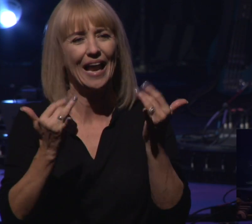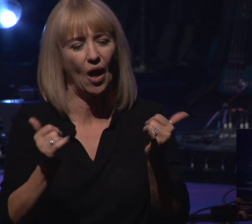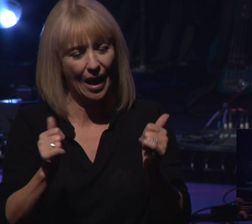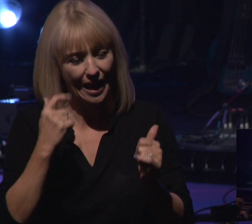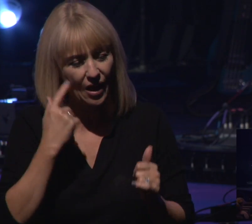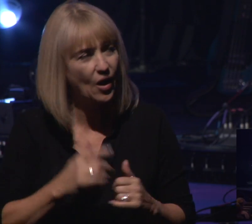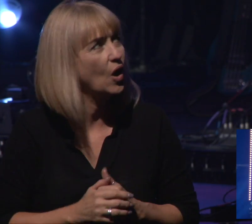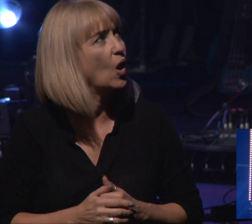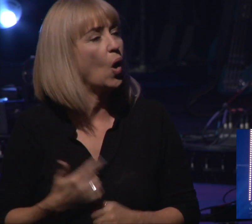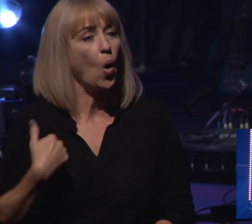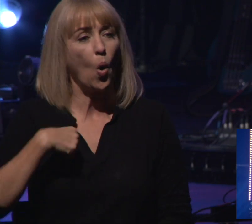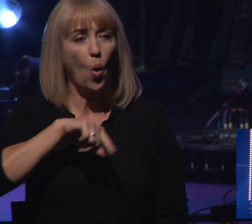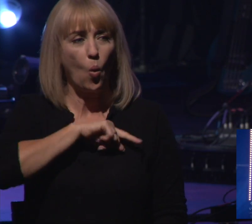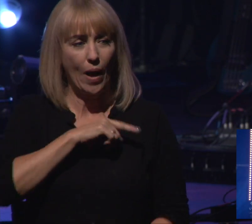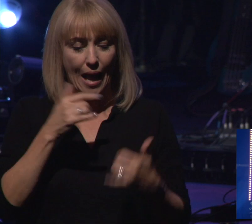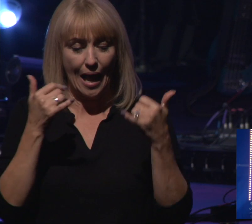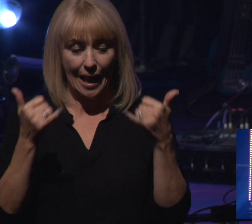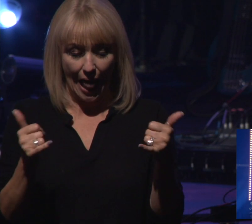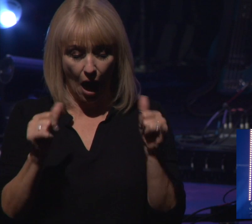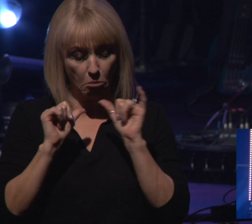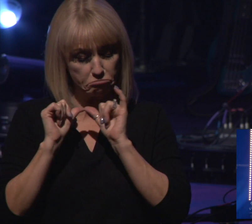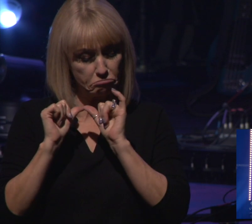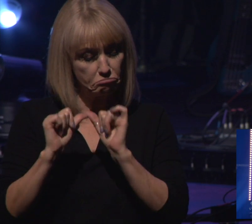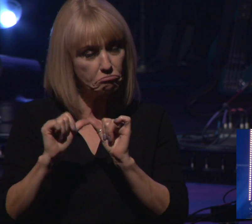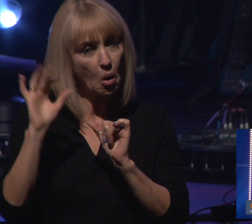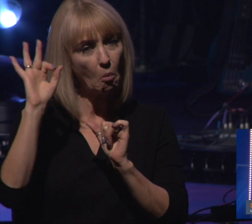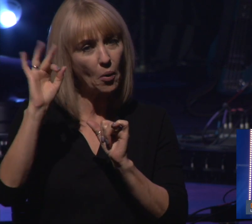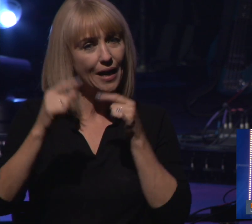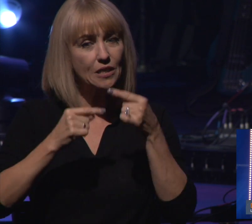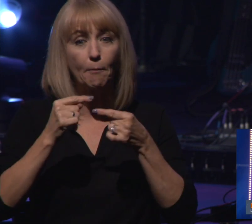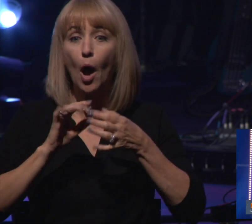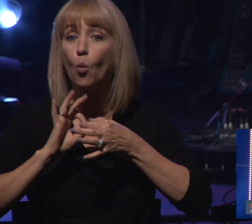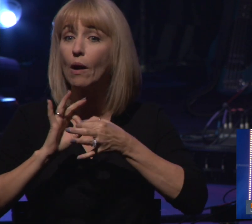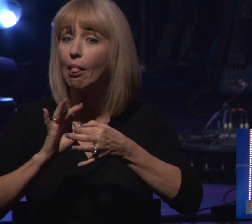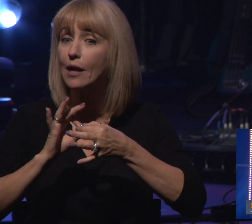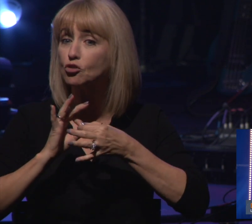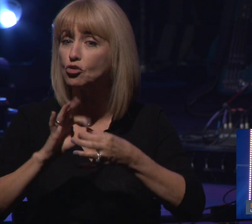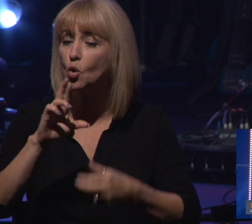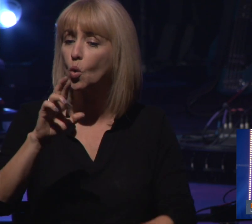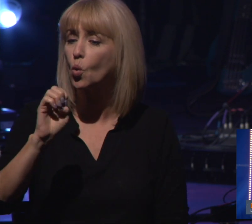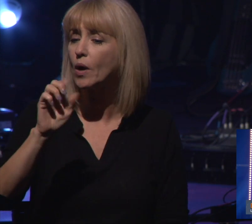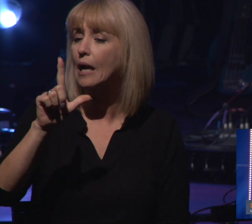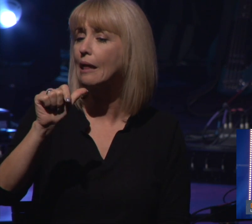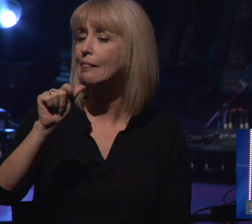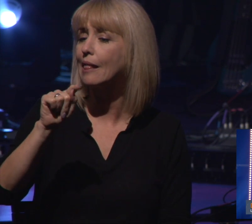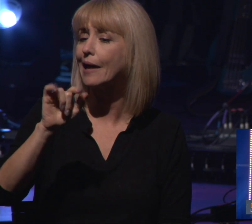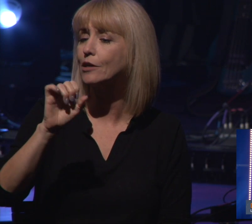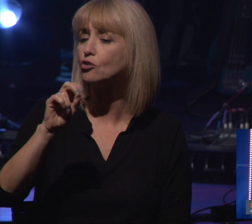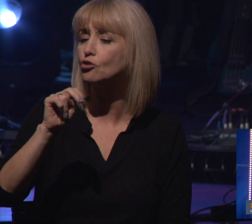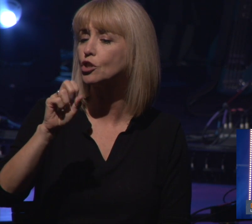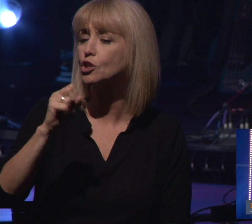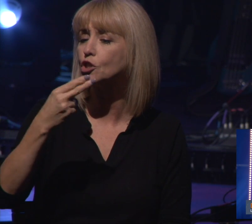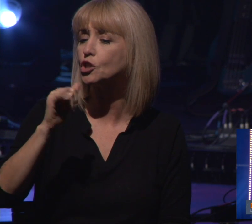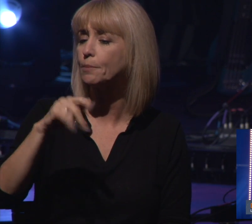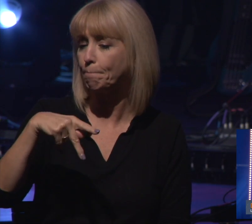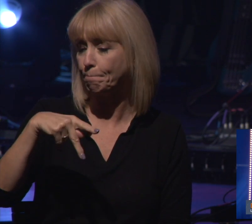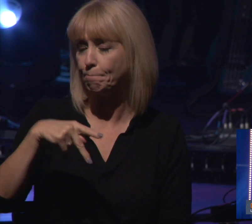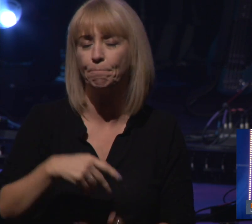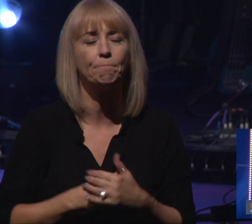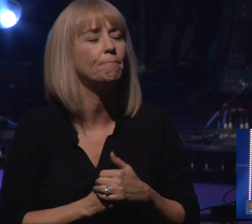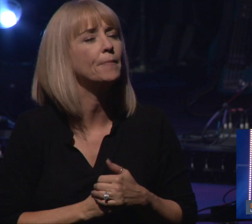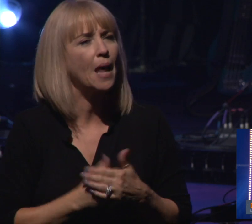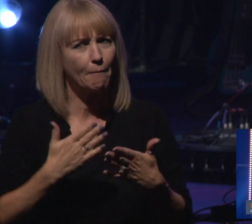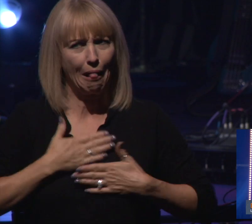We are continuing our relationship series, and it's glad you've been able to join us online or down in the Mission Cafe or here in the